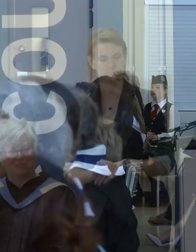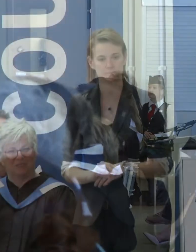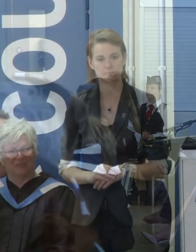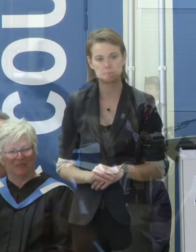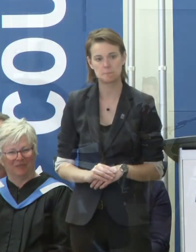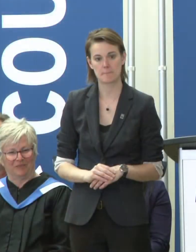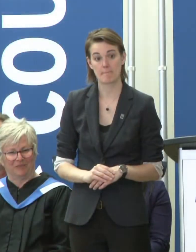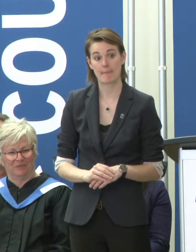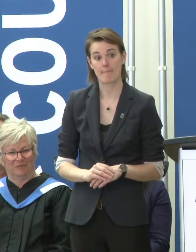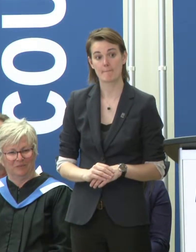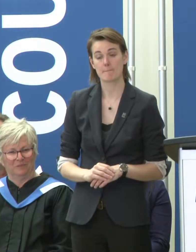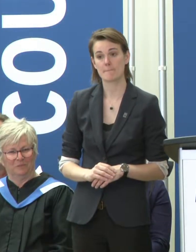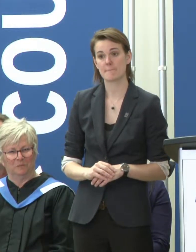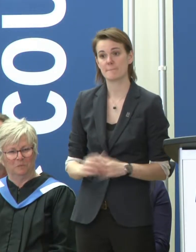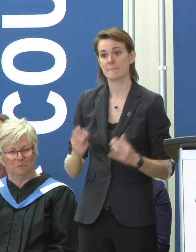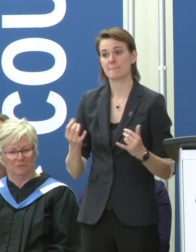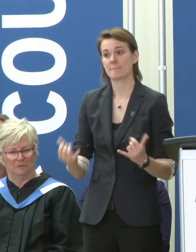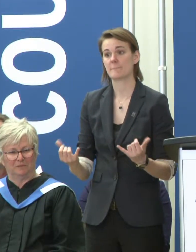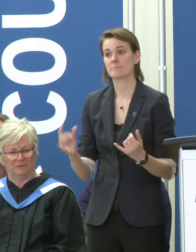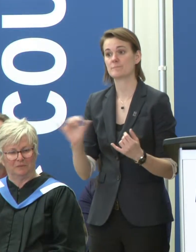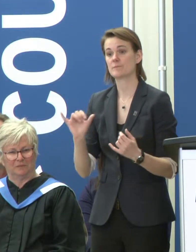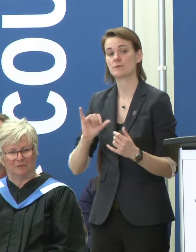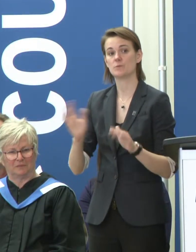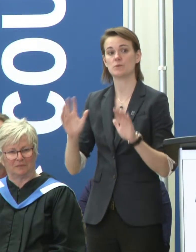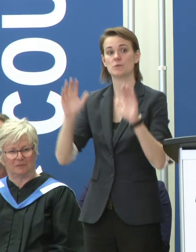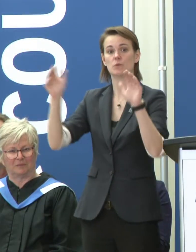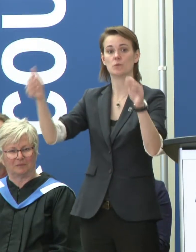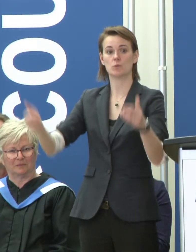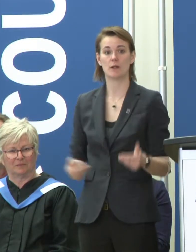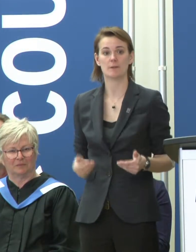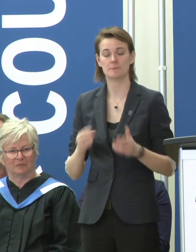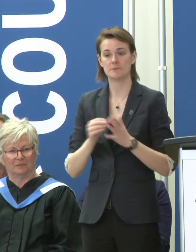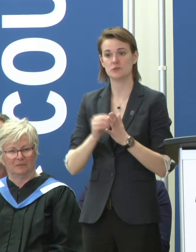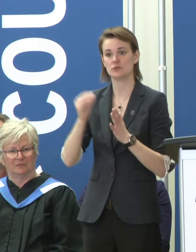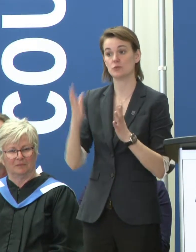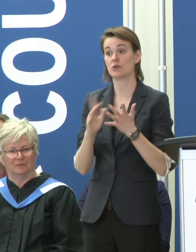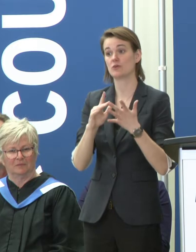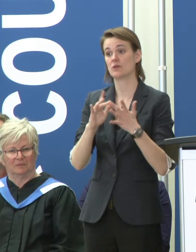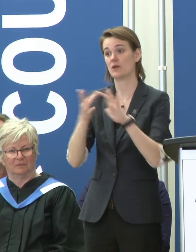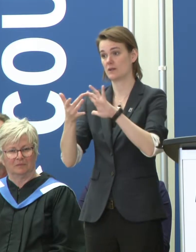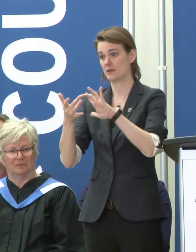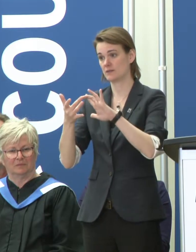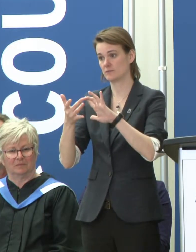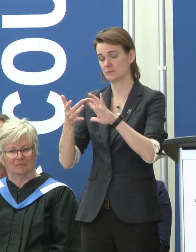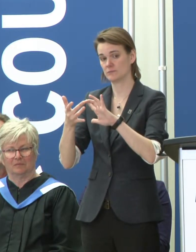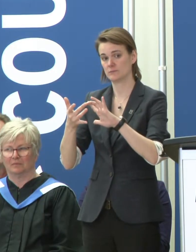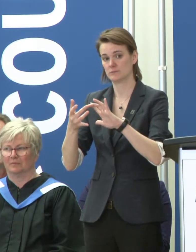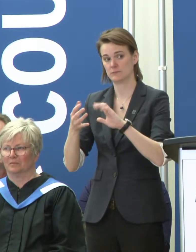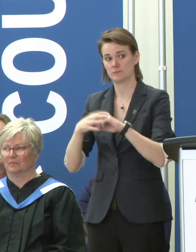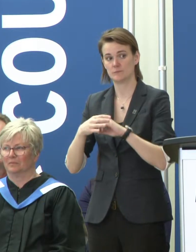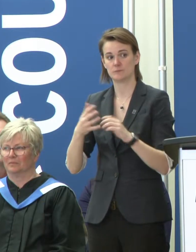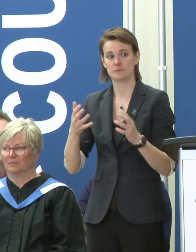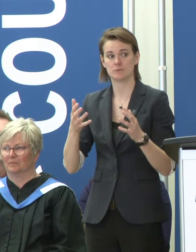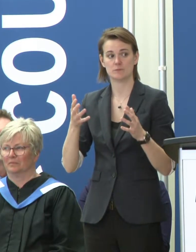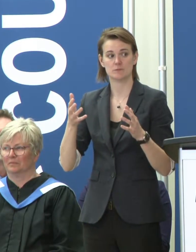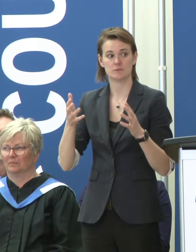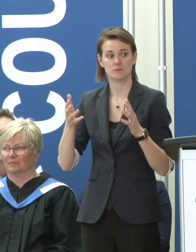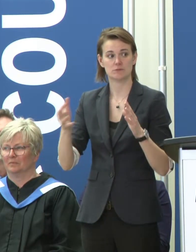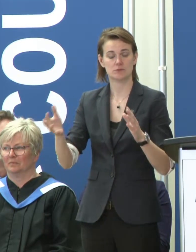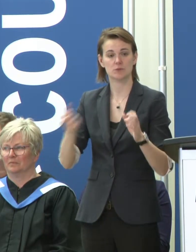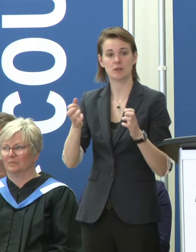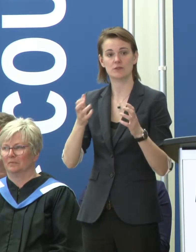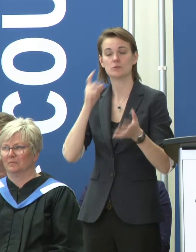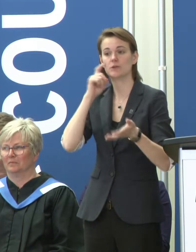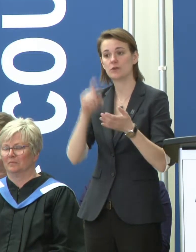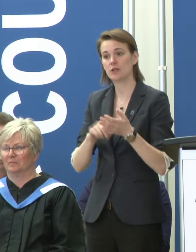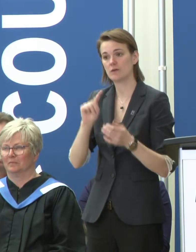Today, we are also welcoming students who have graduated from online programs, and I want to extend a very warm welcome to my colleague, Tricia